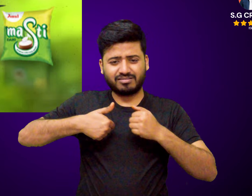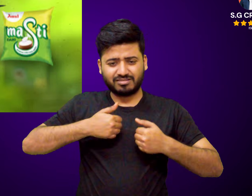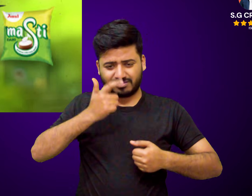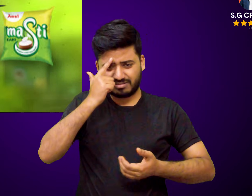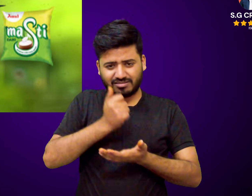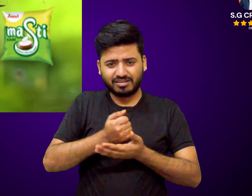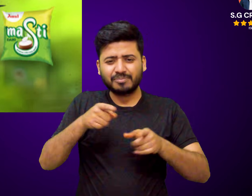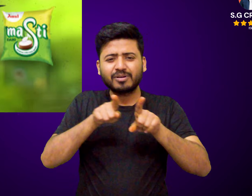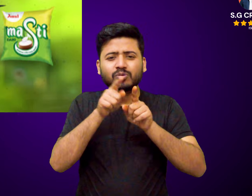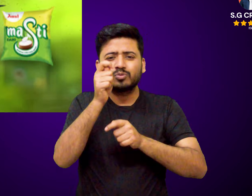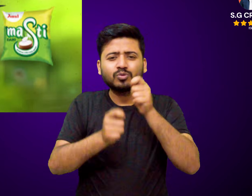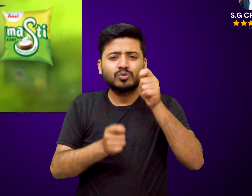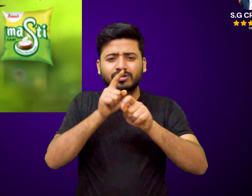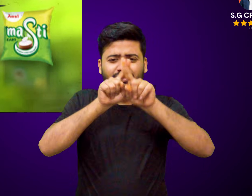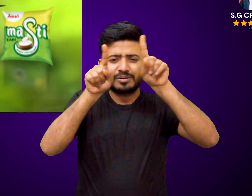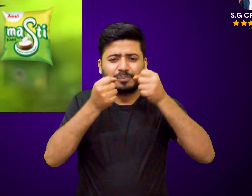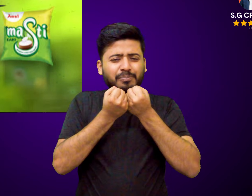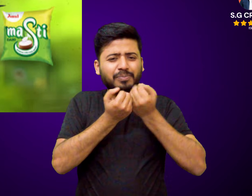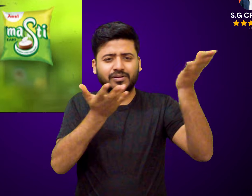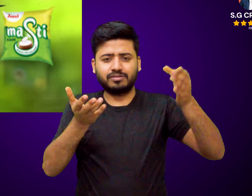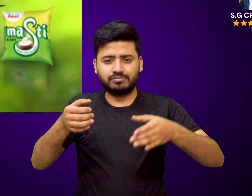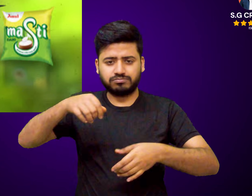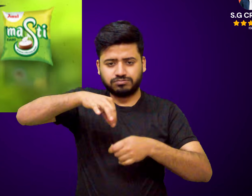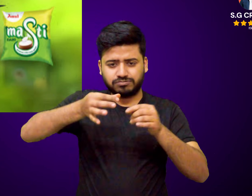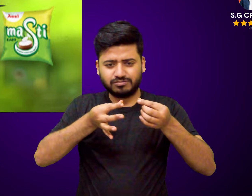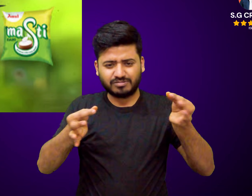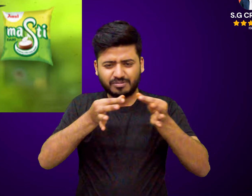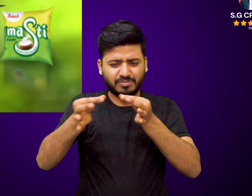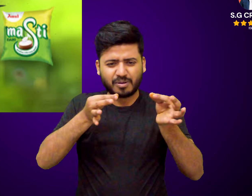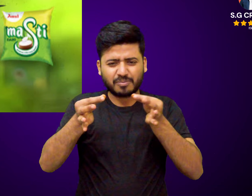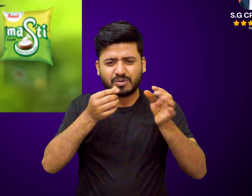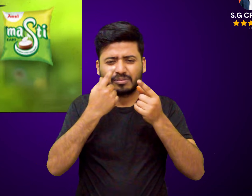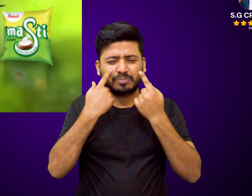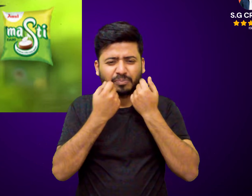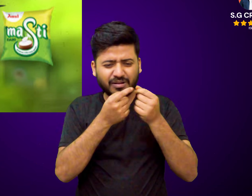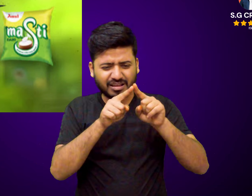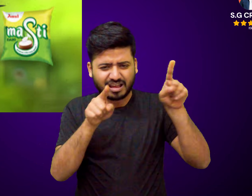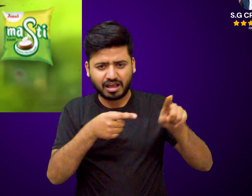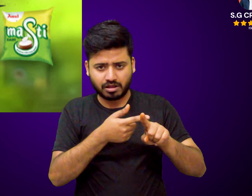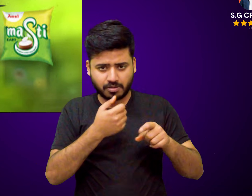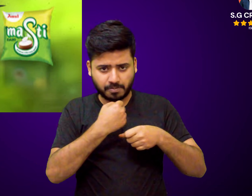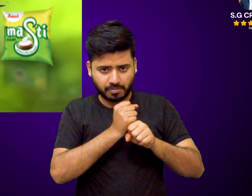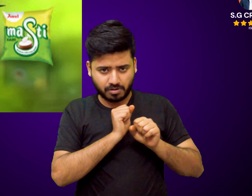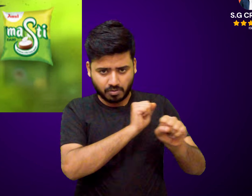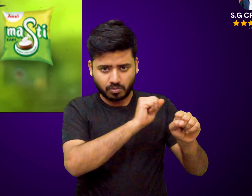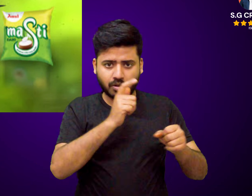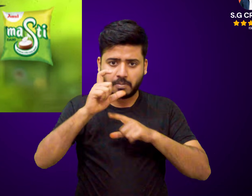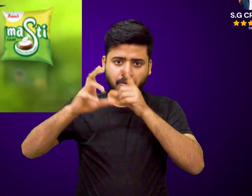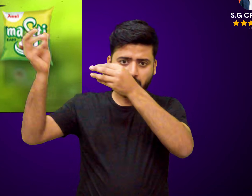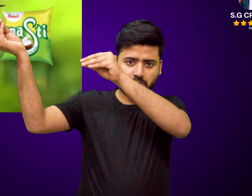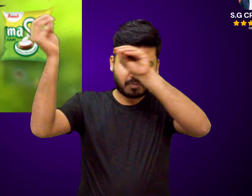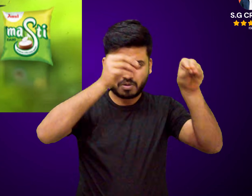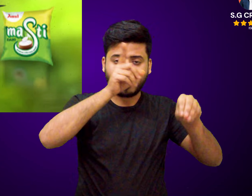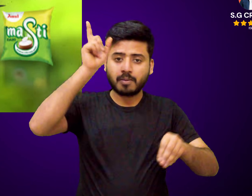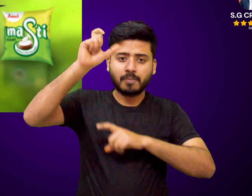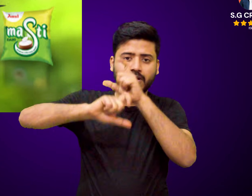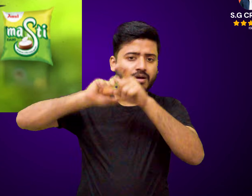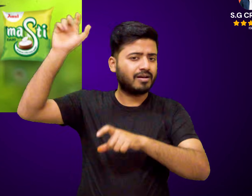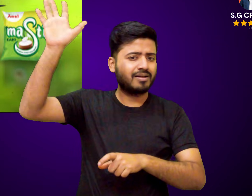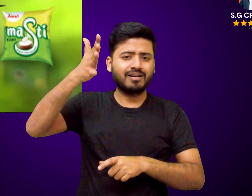their products meet FSSAI requirements. No harmful additives. According to Amul, their products do not contain added